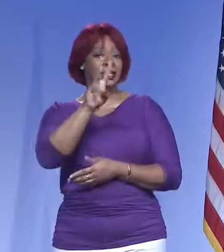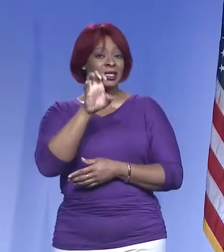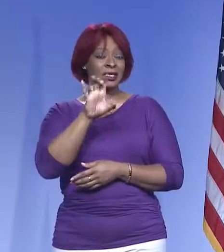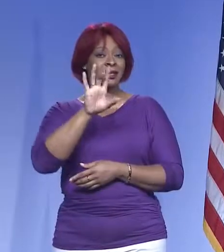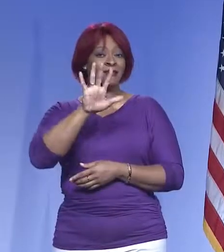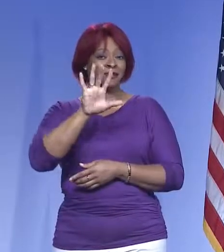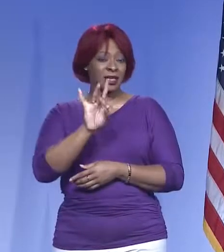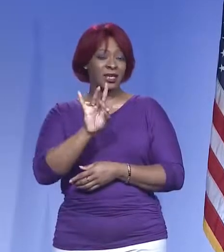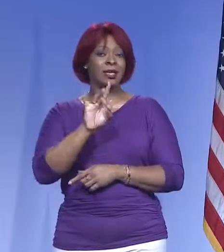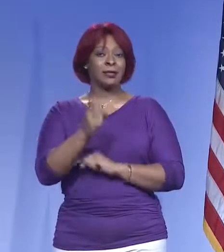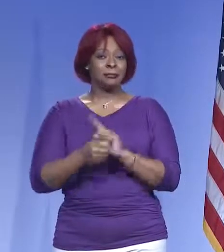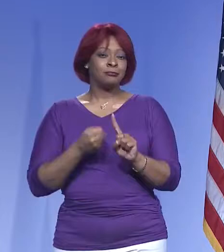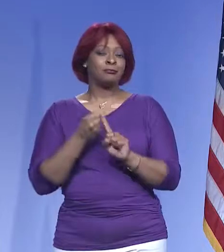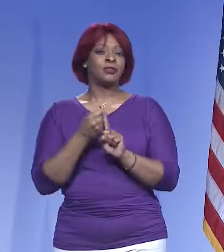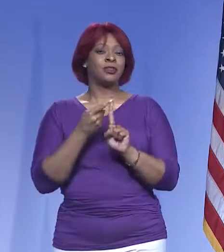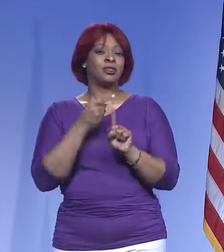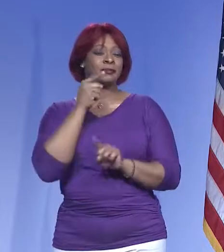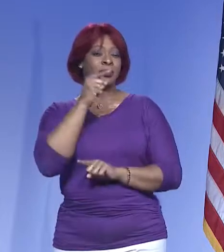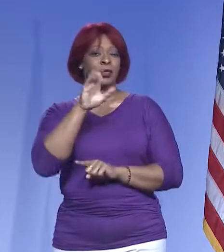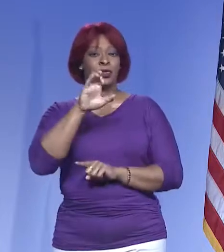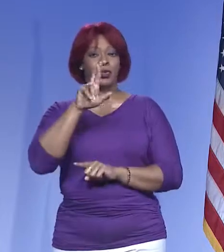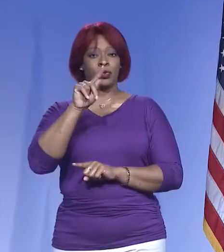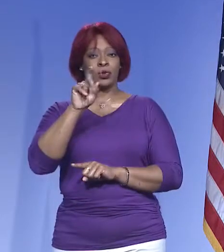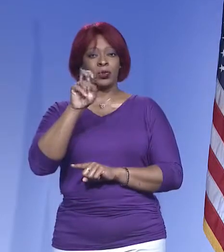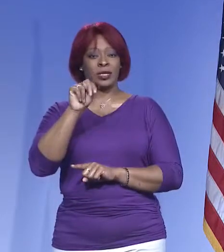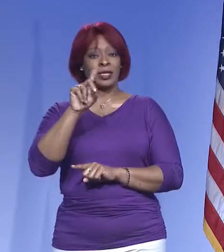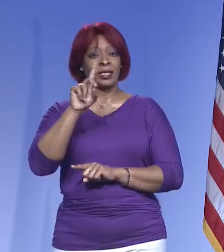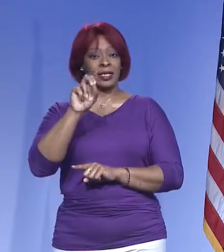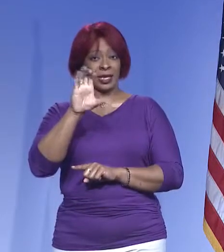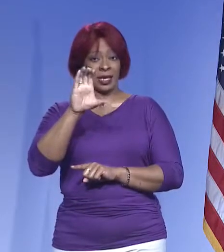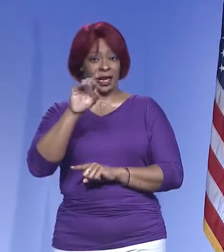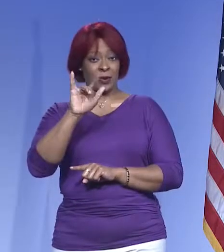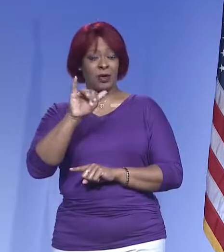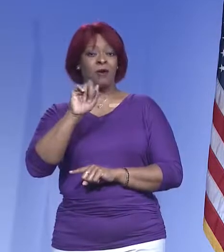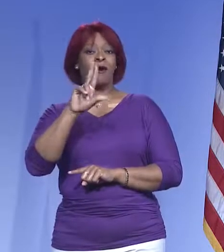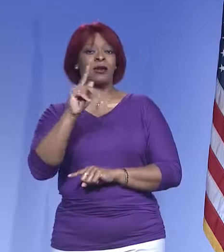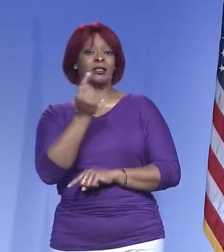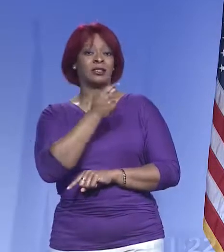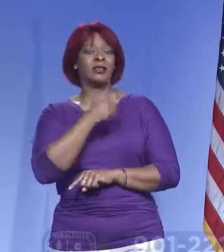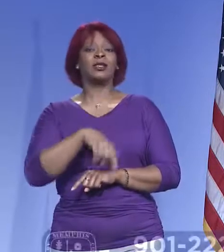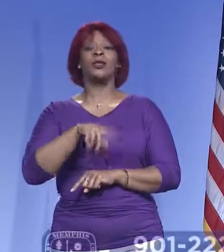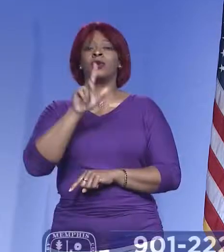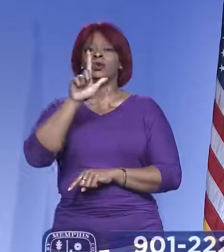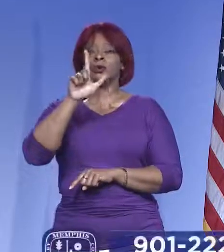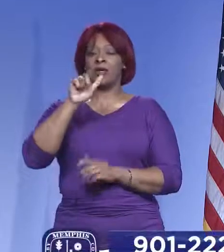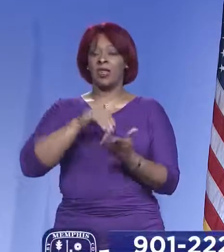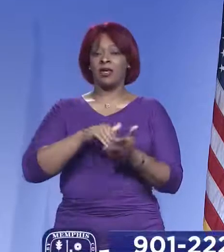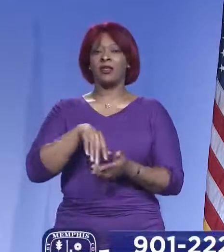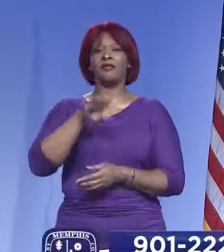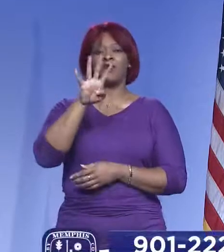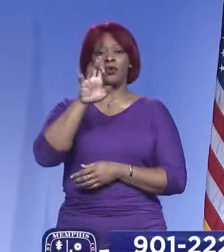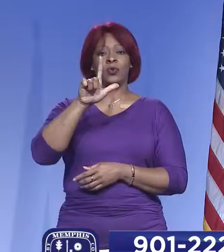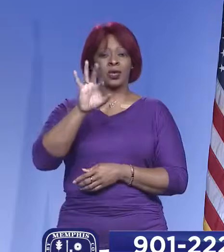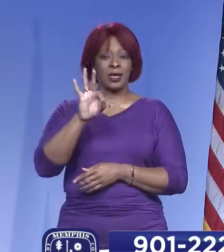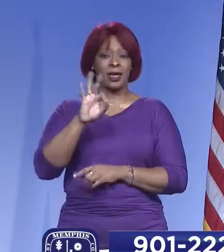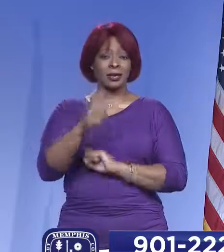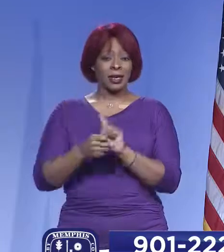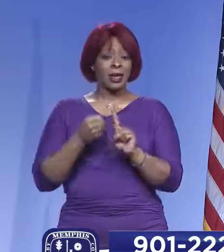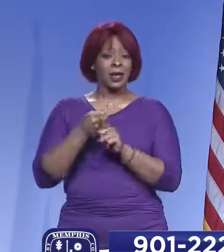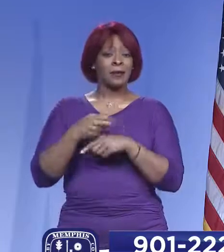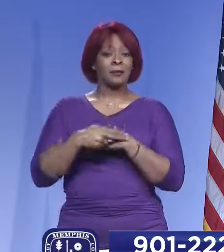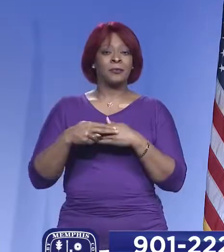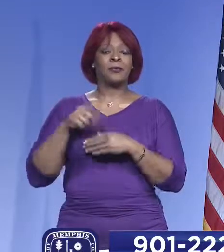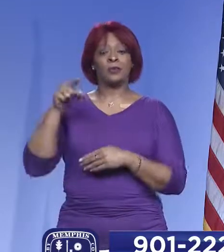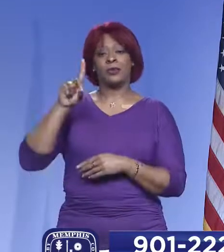5,658 cases have been diagnosed in Crittenden County, Arkansas. And 21,429 cases have been diagnosed